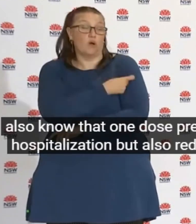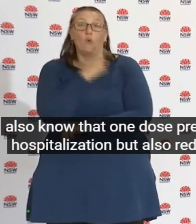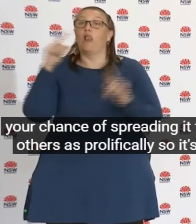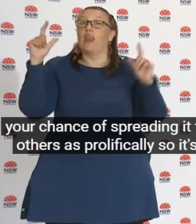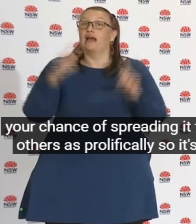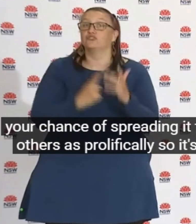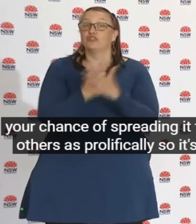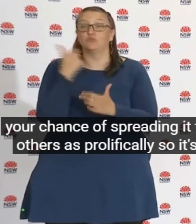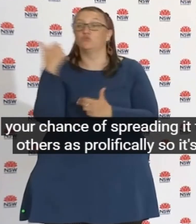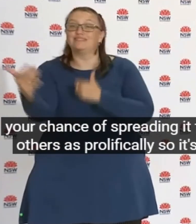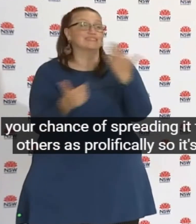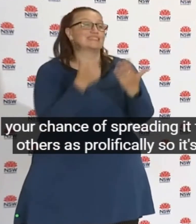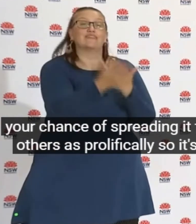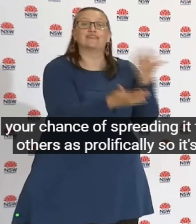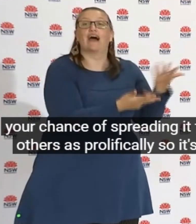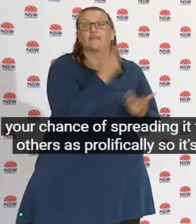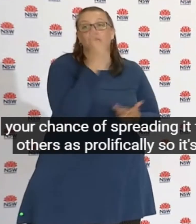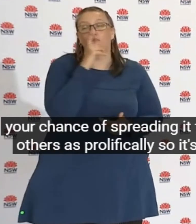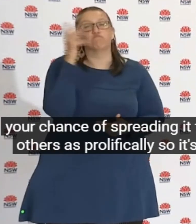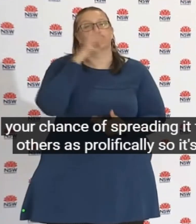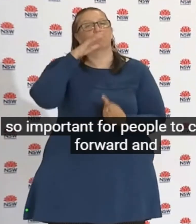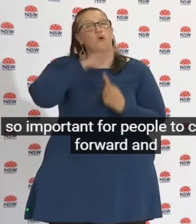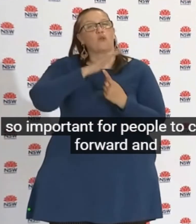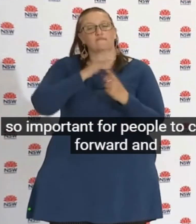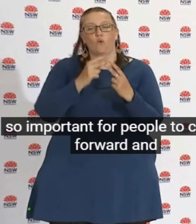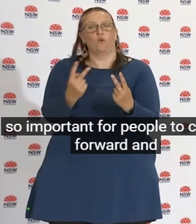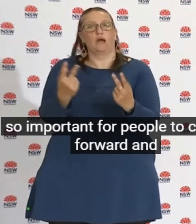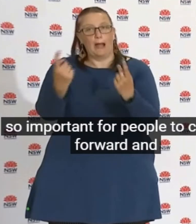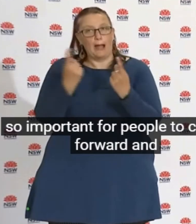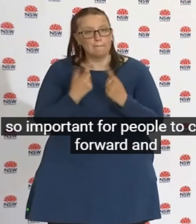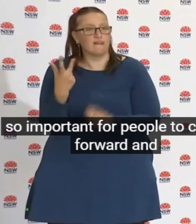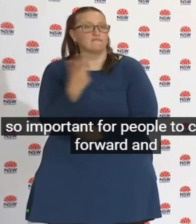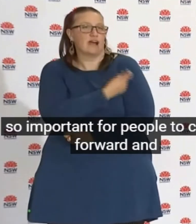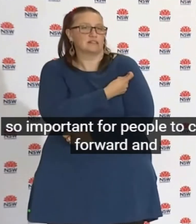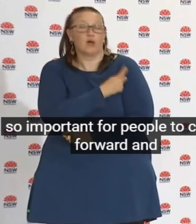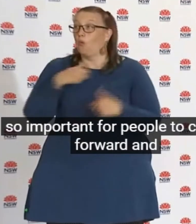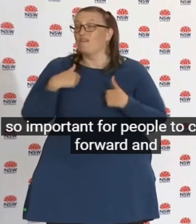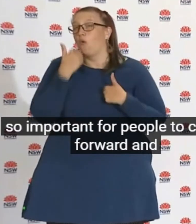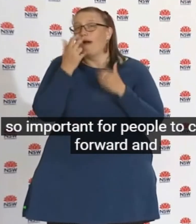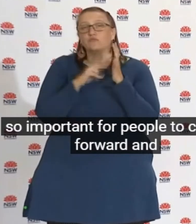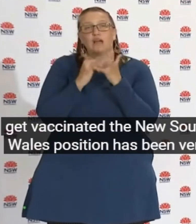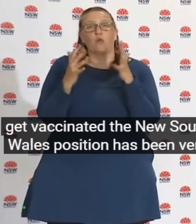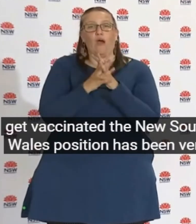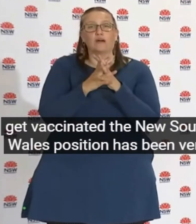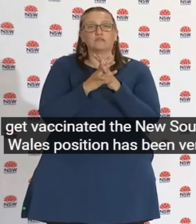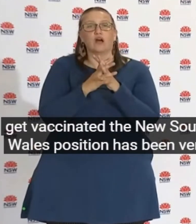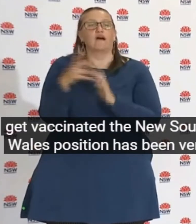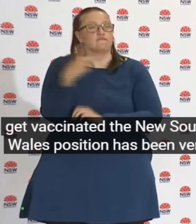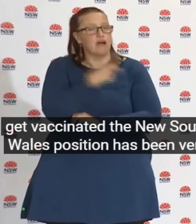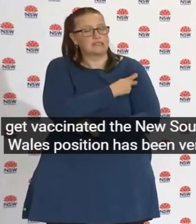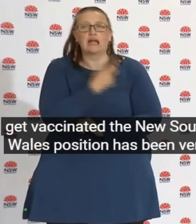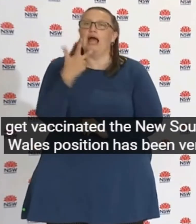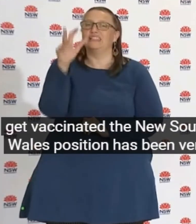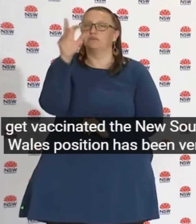prolifically. So it's so important for people to come forward and get vaccinated. The New South Wales position has been very clear. It's not lockdowns or restrictions alone that will